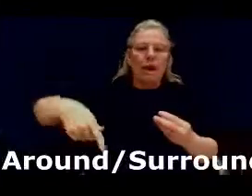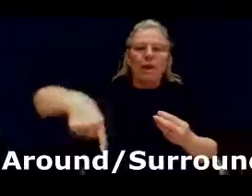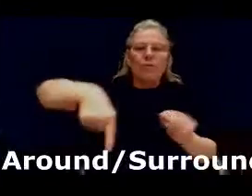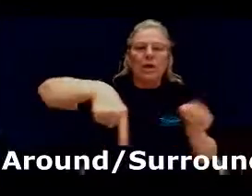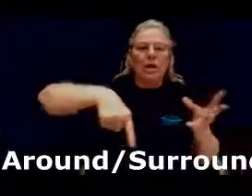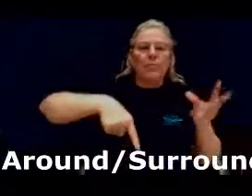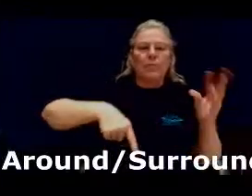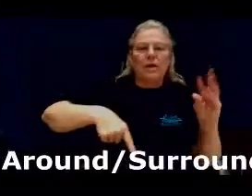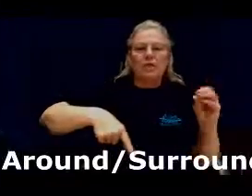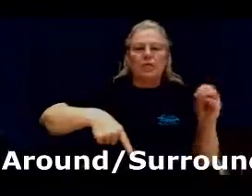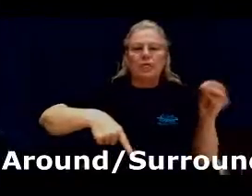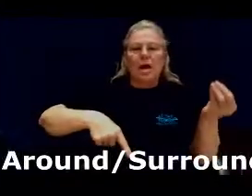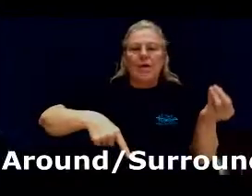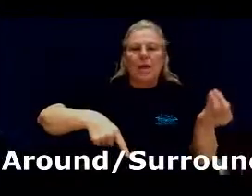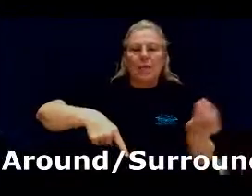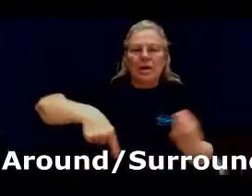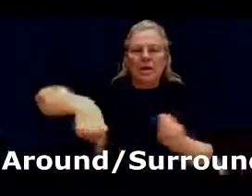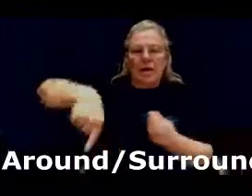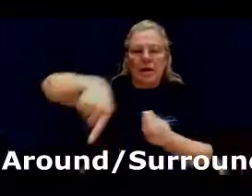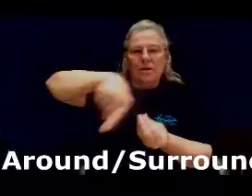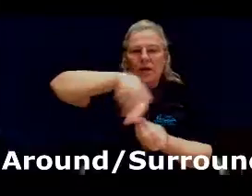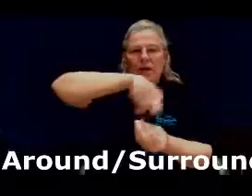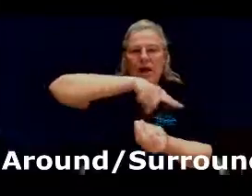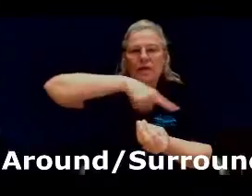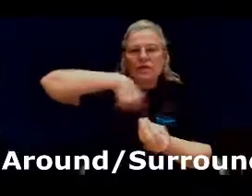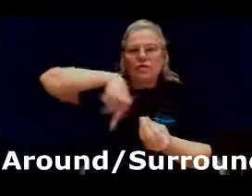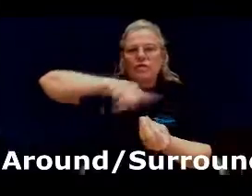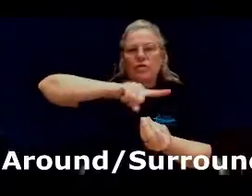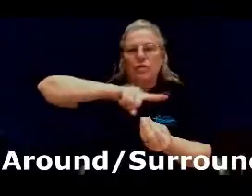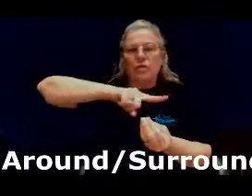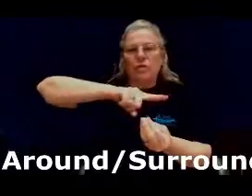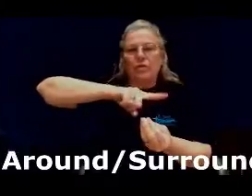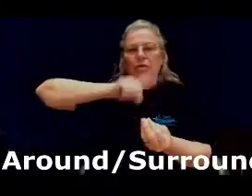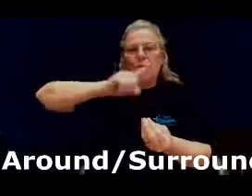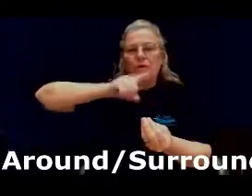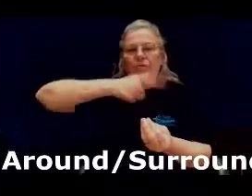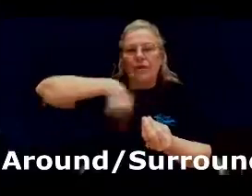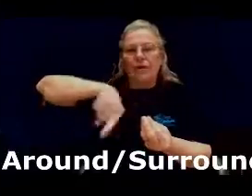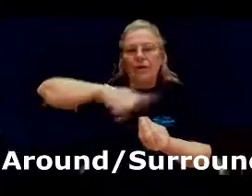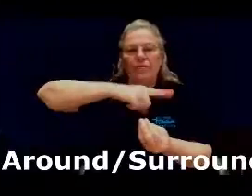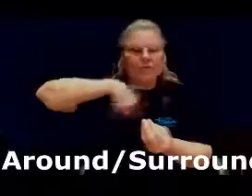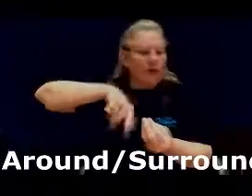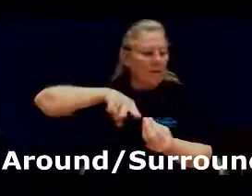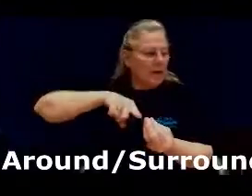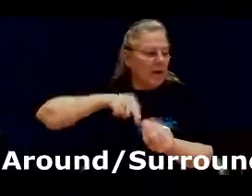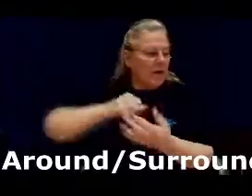Around, pinch your non-dominant hand and circle it with the pointer finger of your dominant hand.